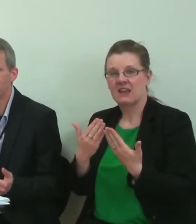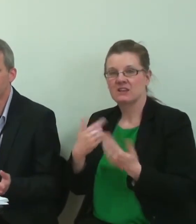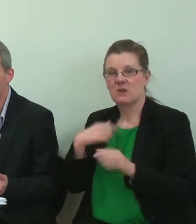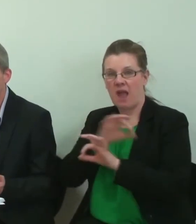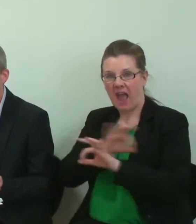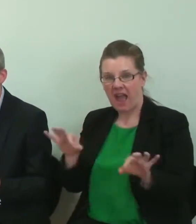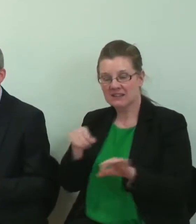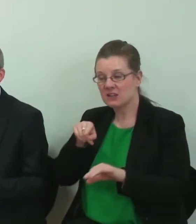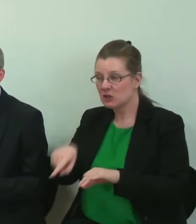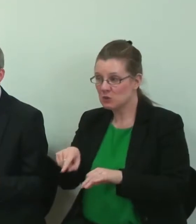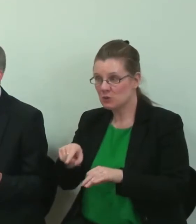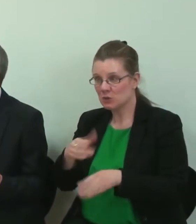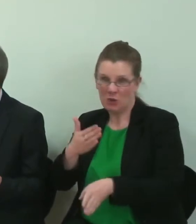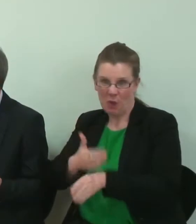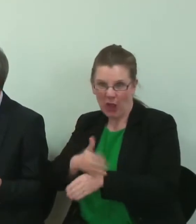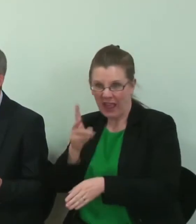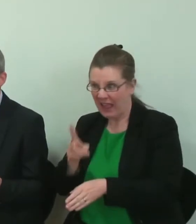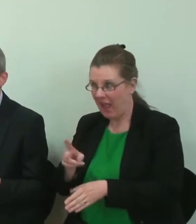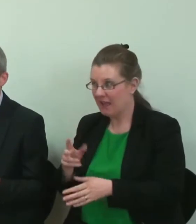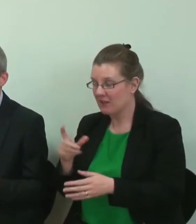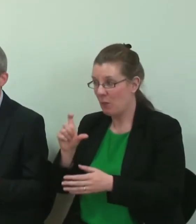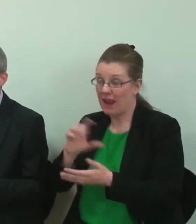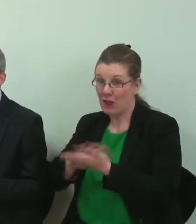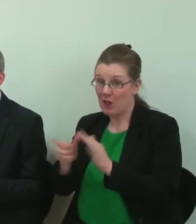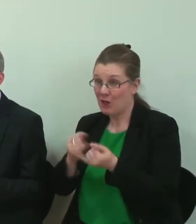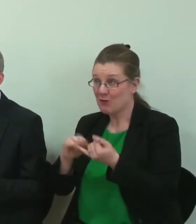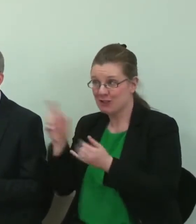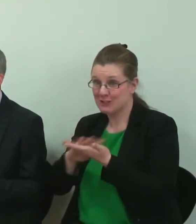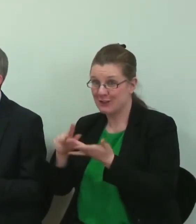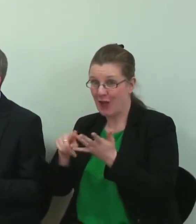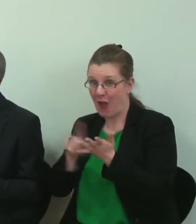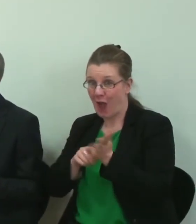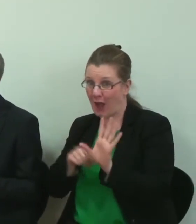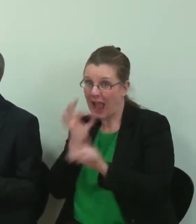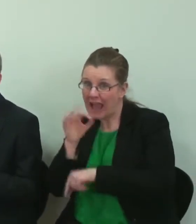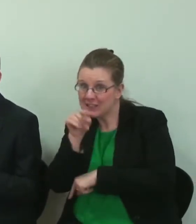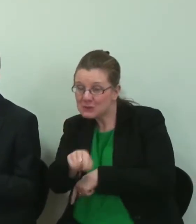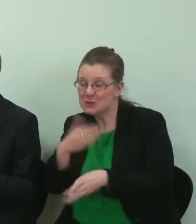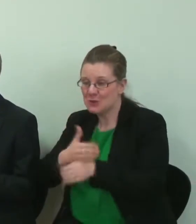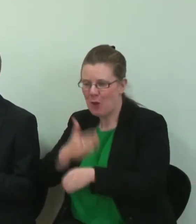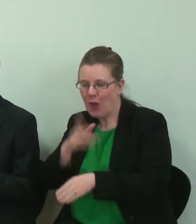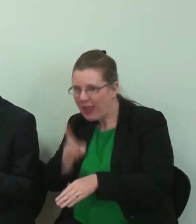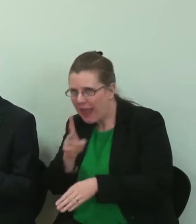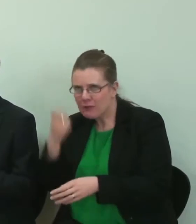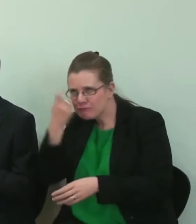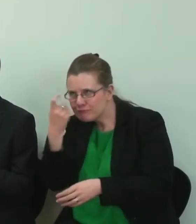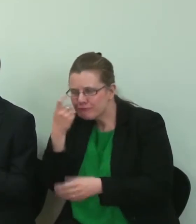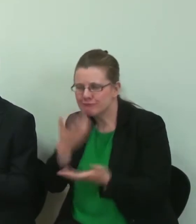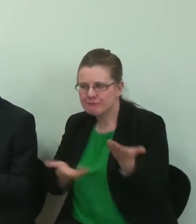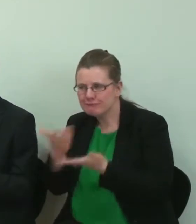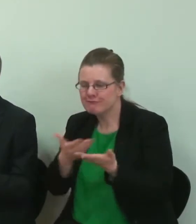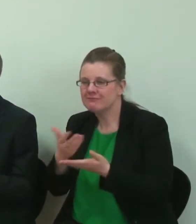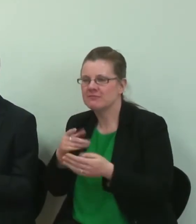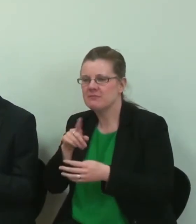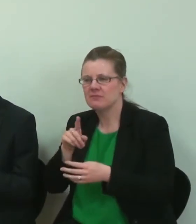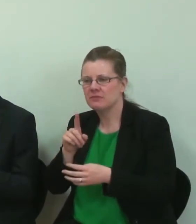you to work again now. Well, Chris and Holly are asking you to work again now. So Chris, do you want to explain